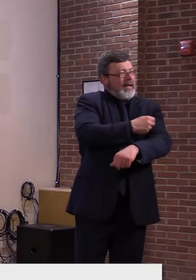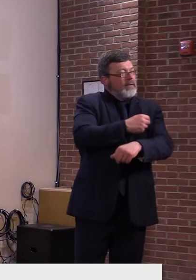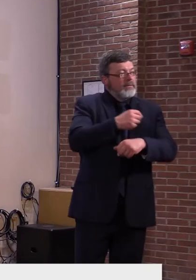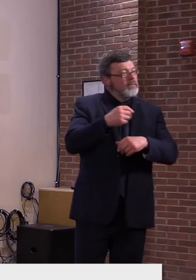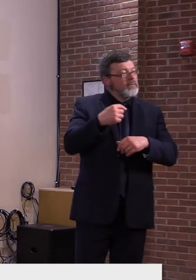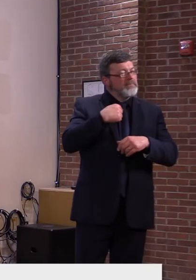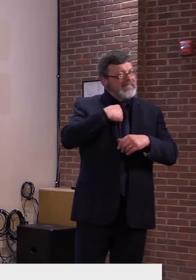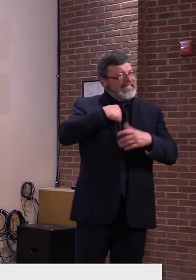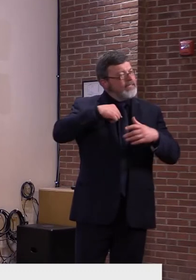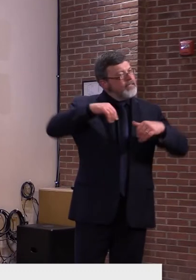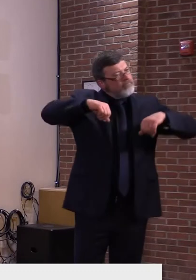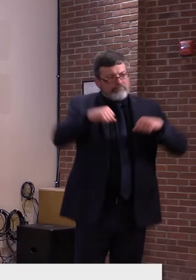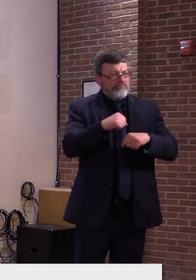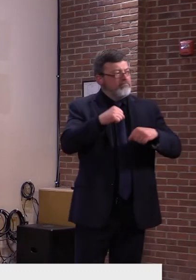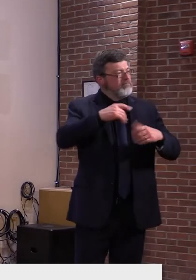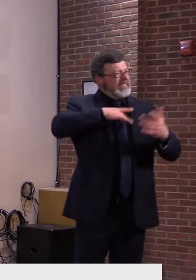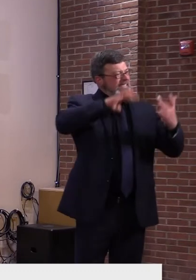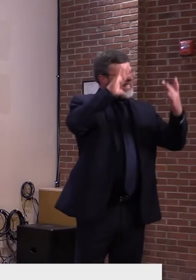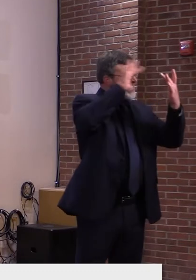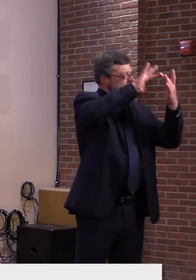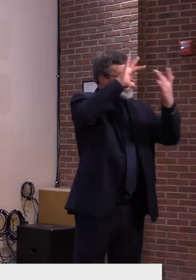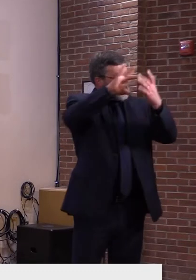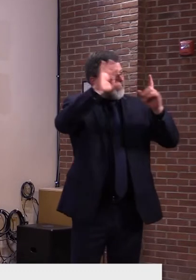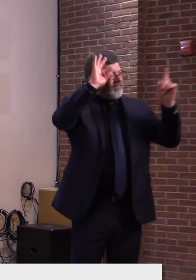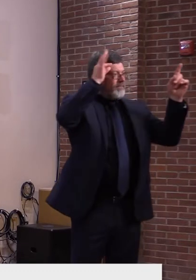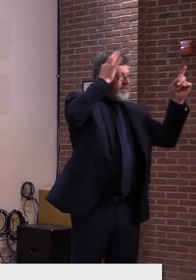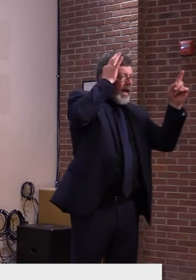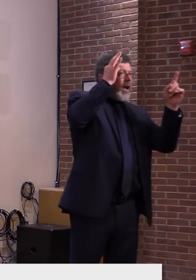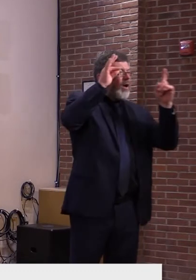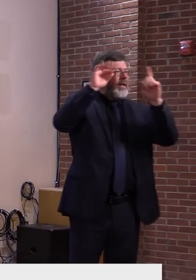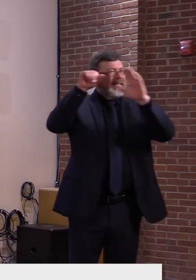and has received no help on that.